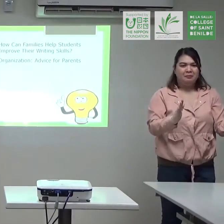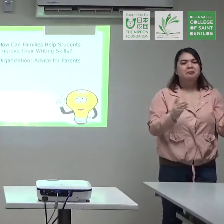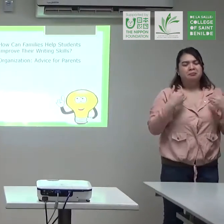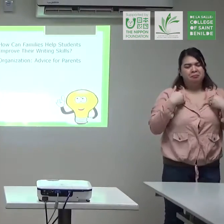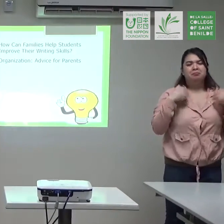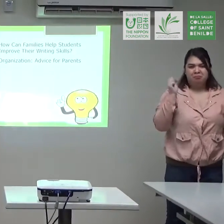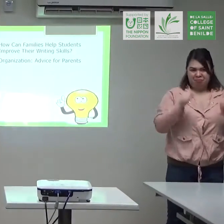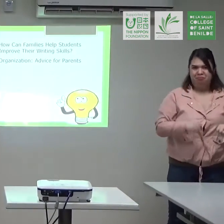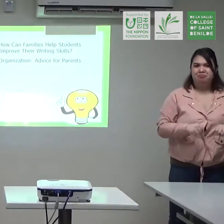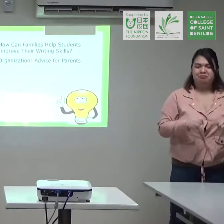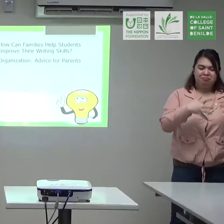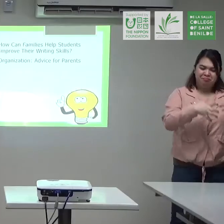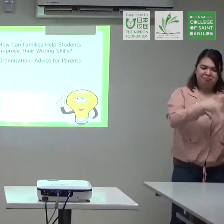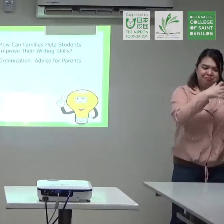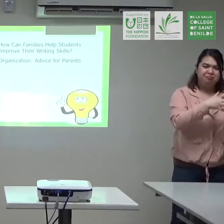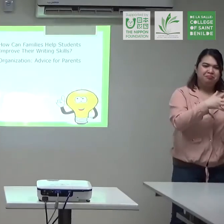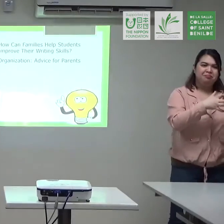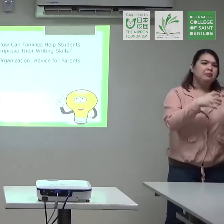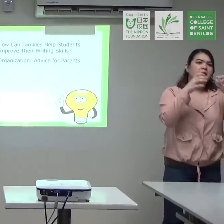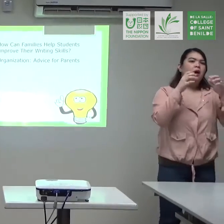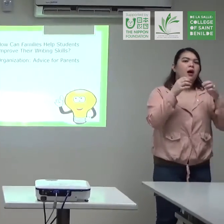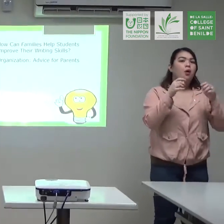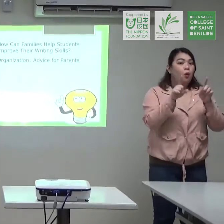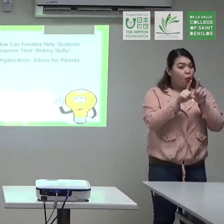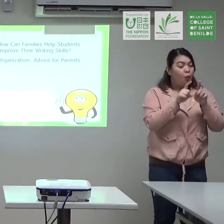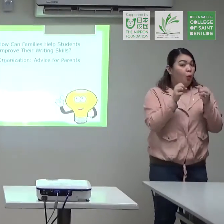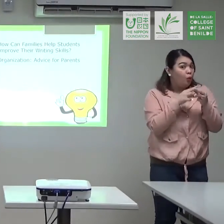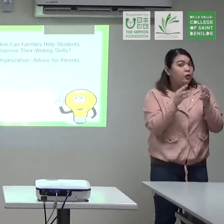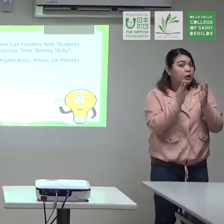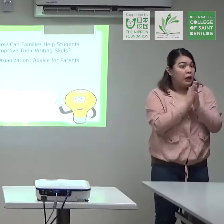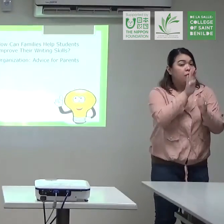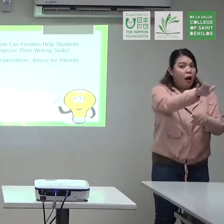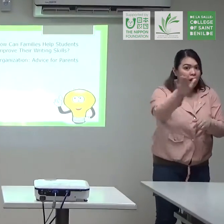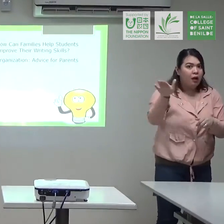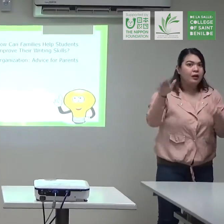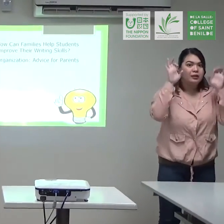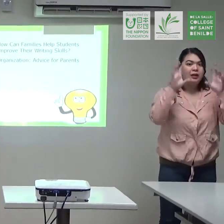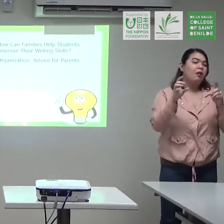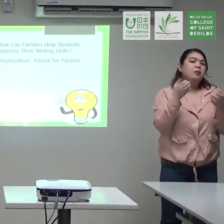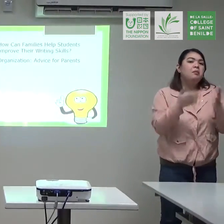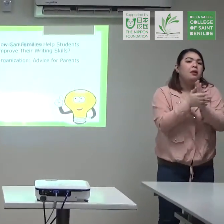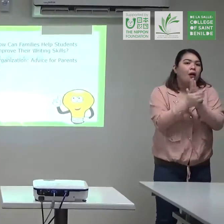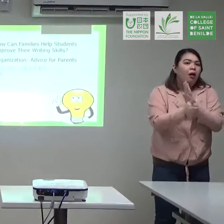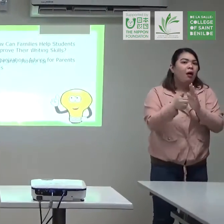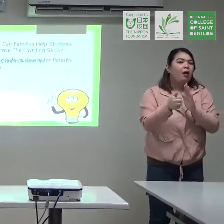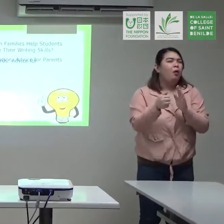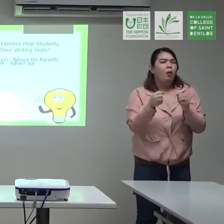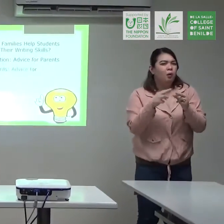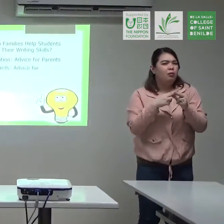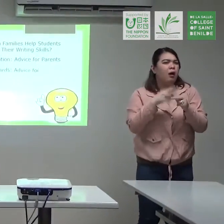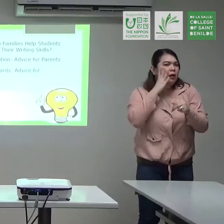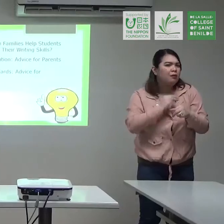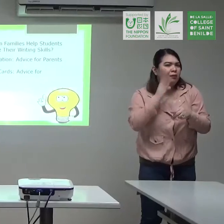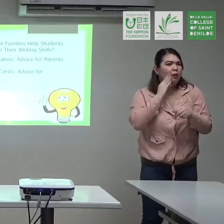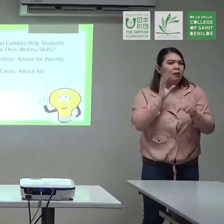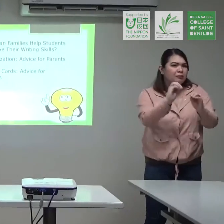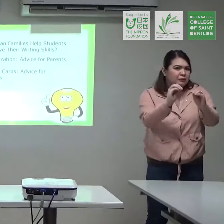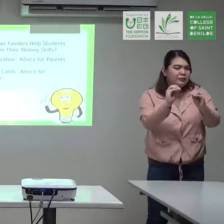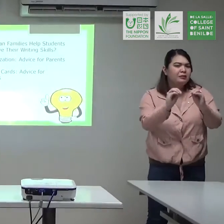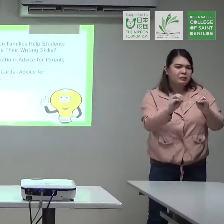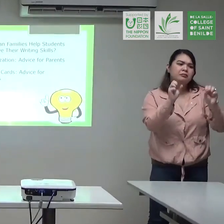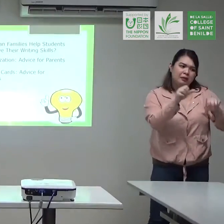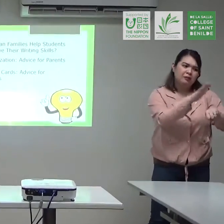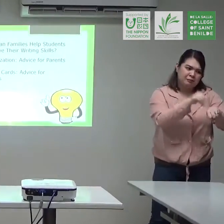etc. Yung mga educated parents, you can help them. Diba? You just don't invite parents